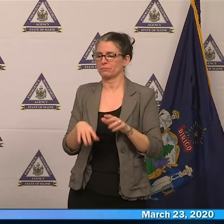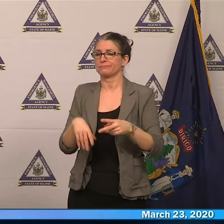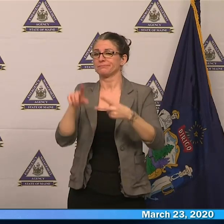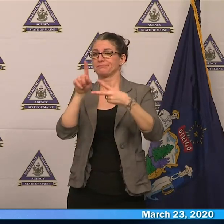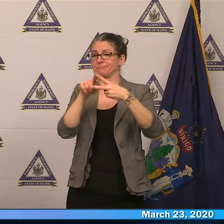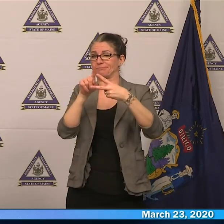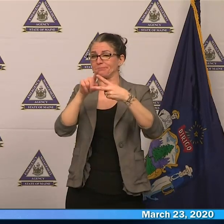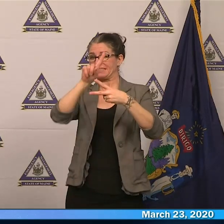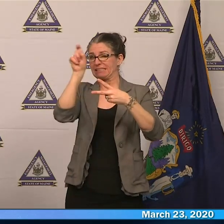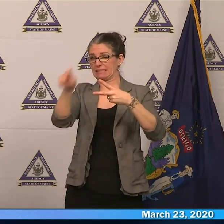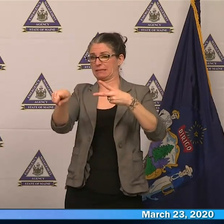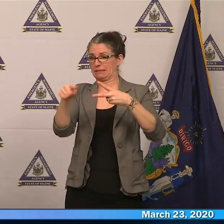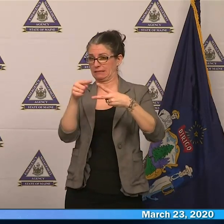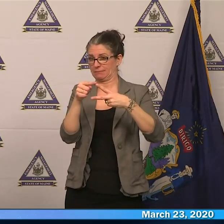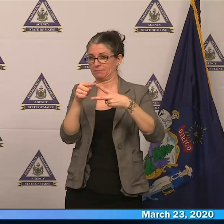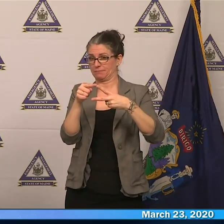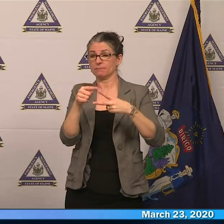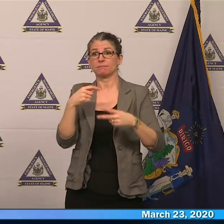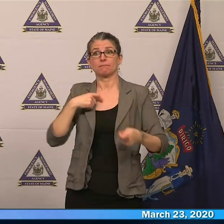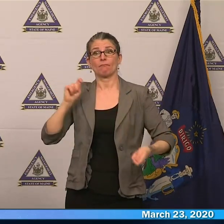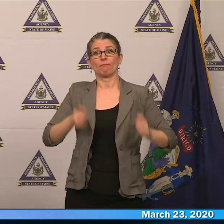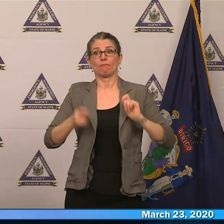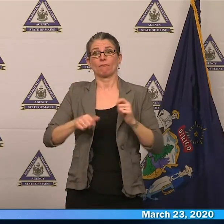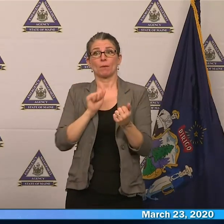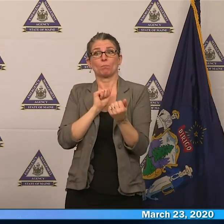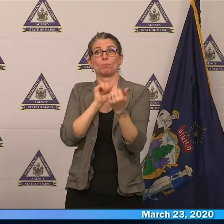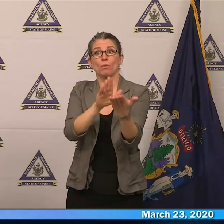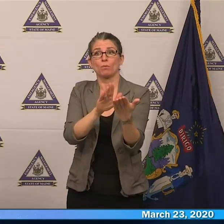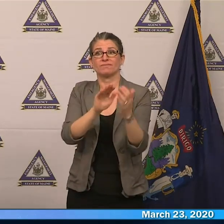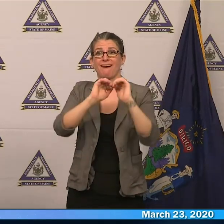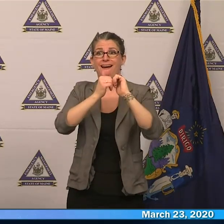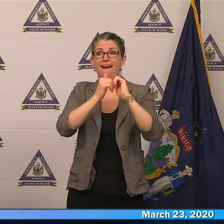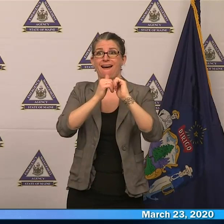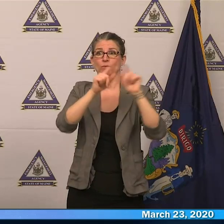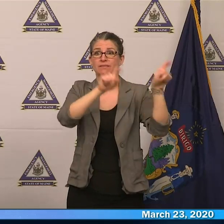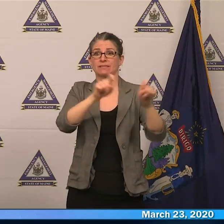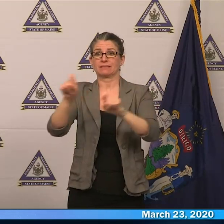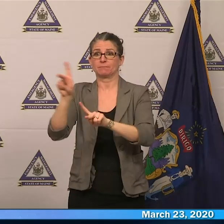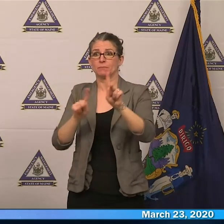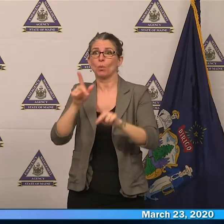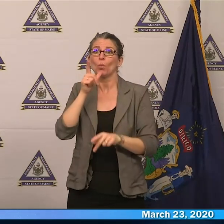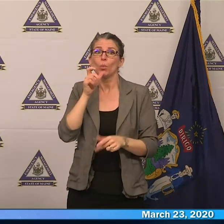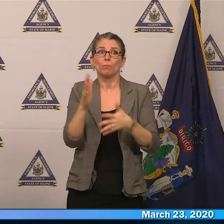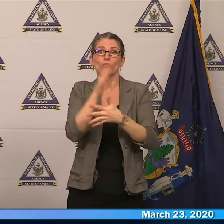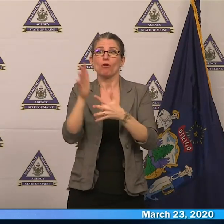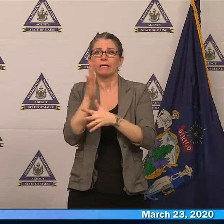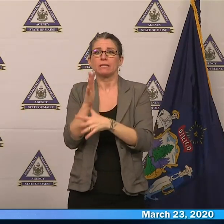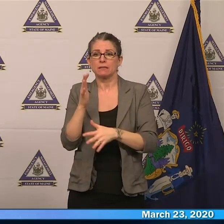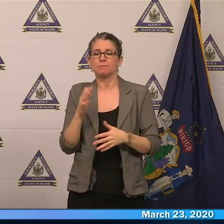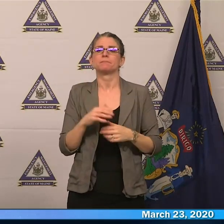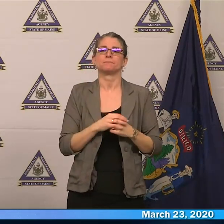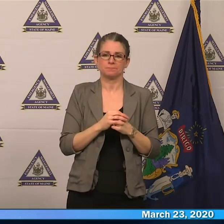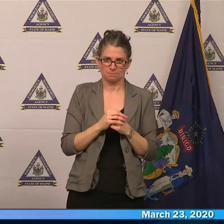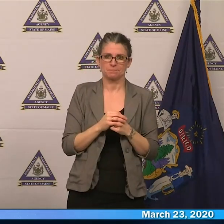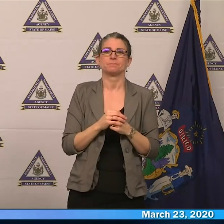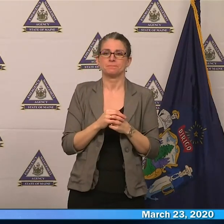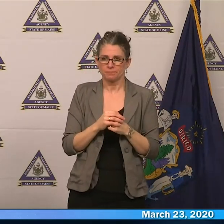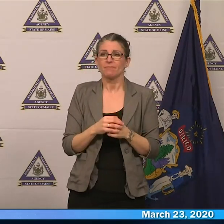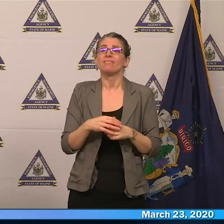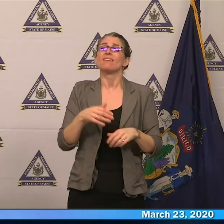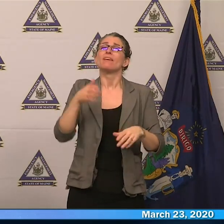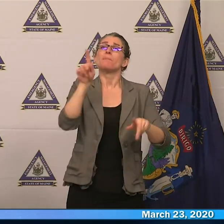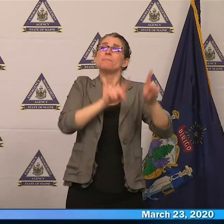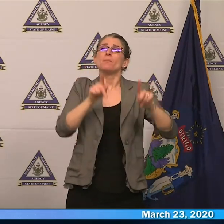If someone is well and they have signs and symptoms of coronavirus, so a mild cough, mild